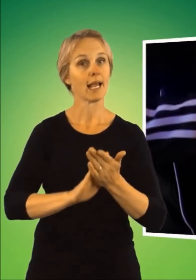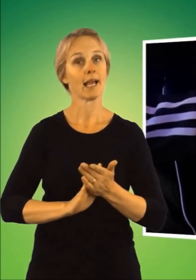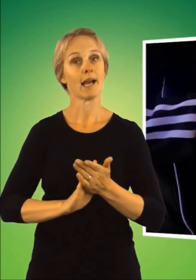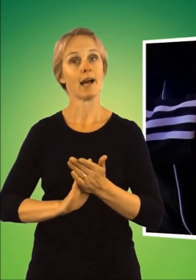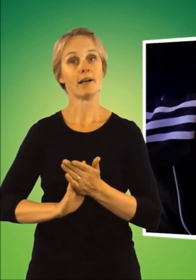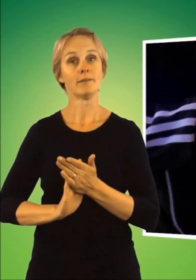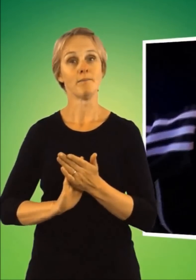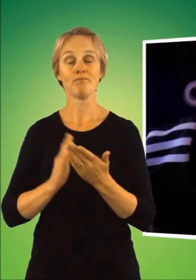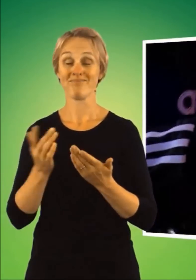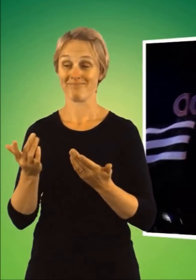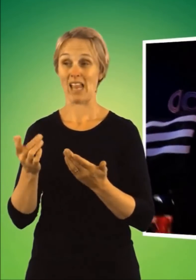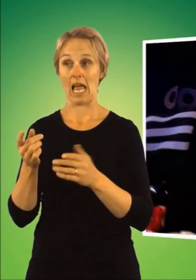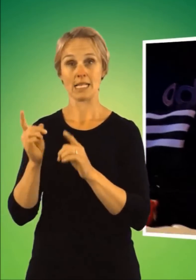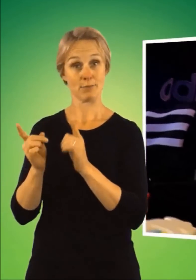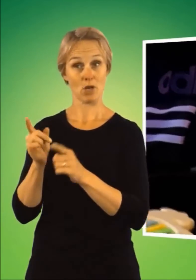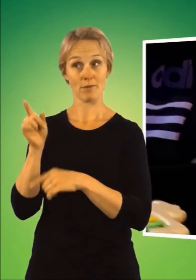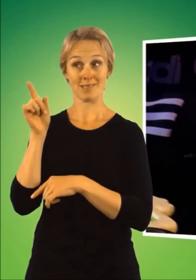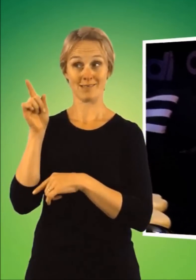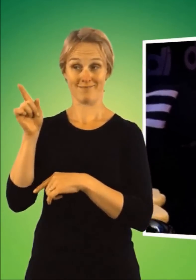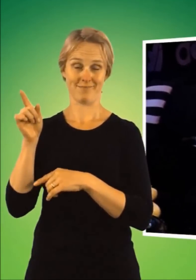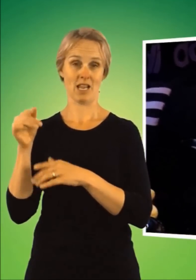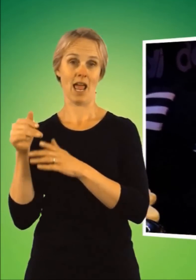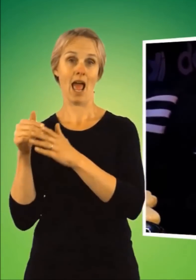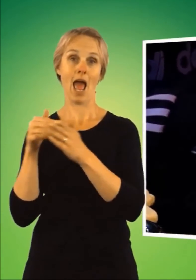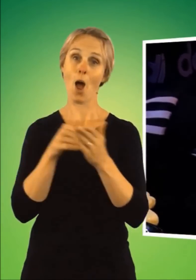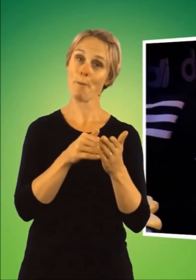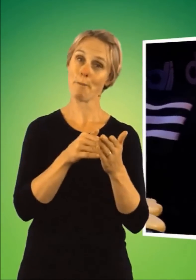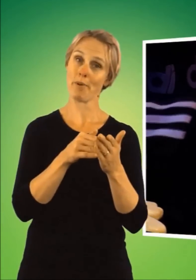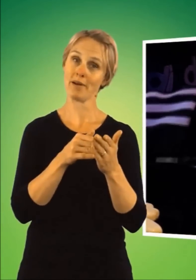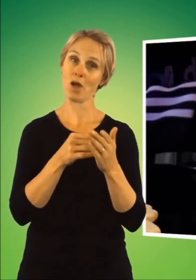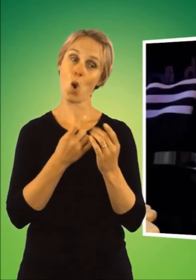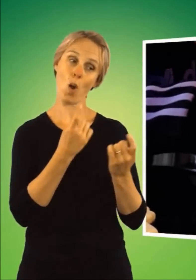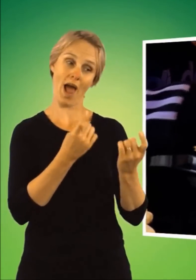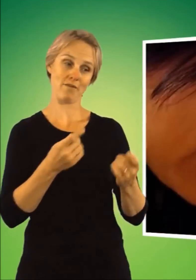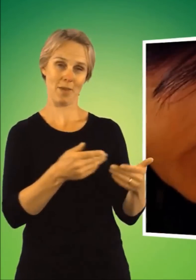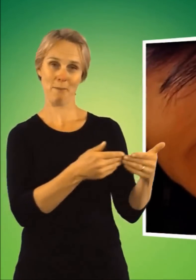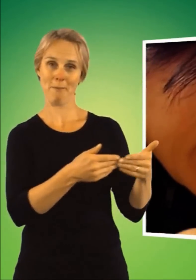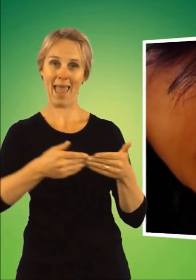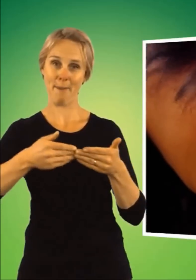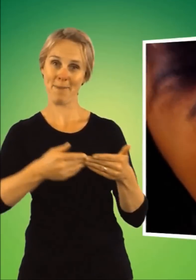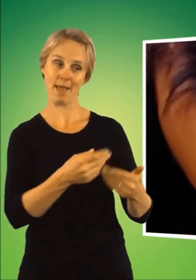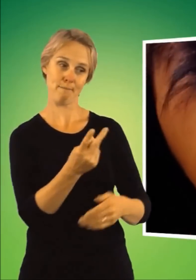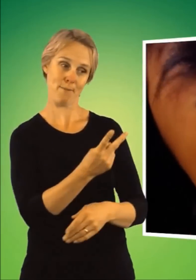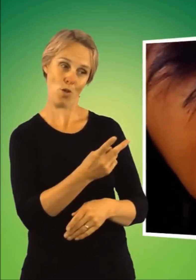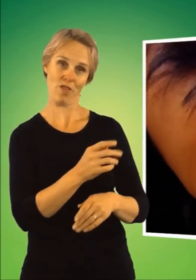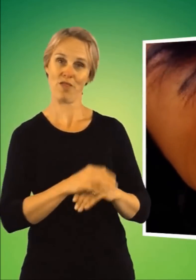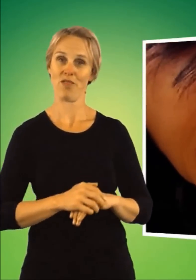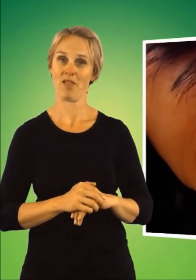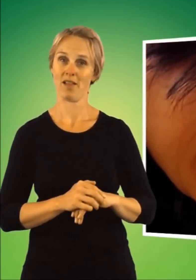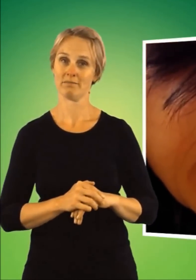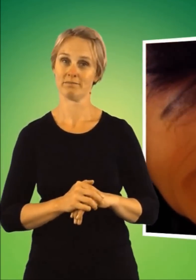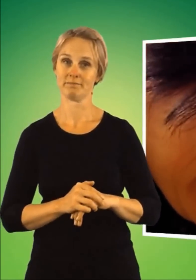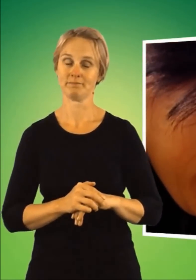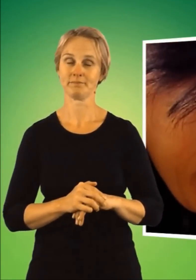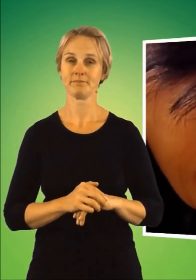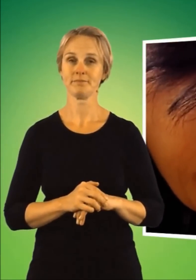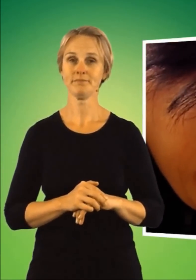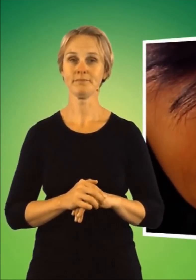with the cleaning. And sometimes help me to look after babies as